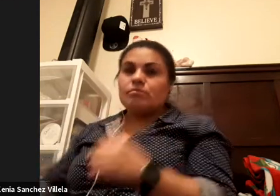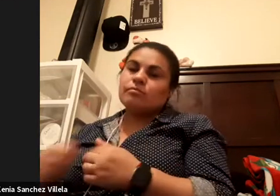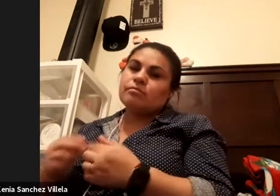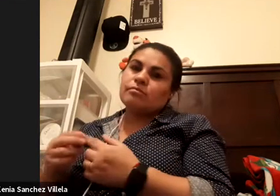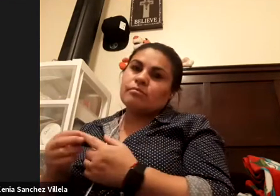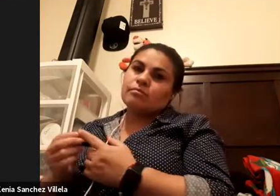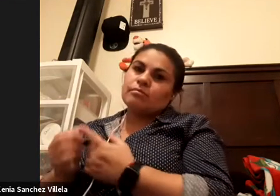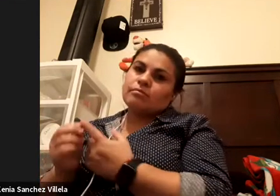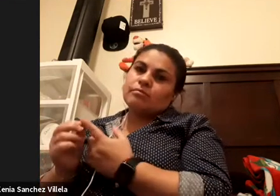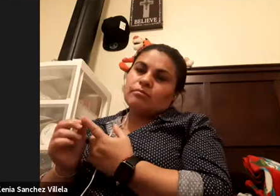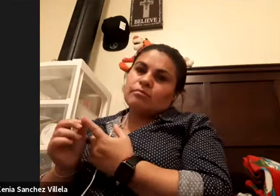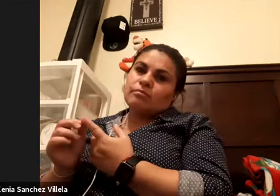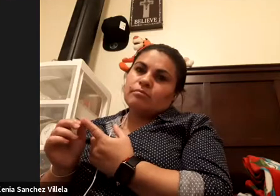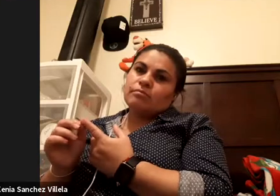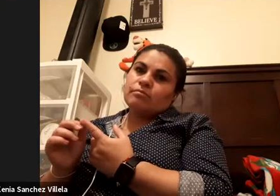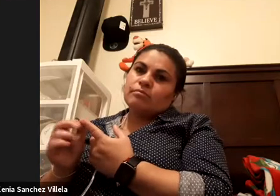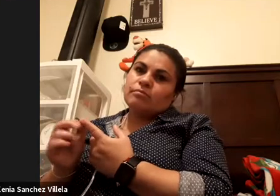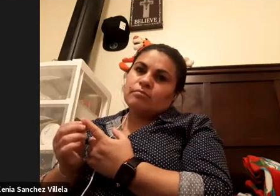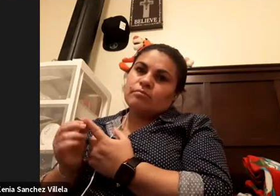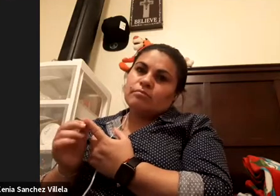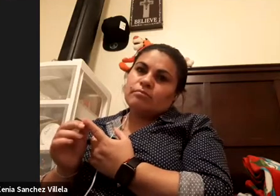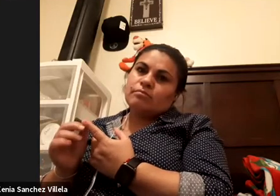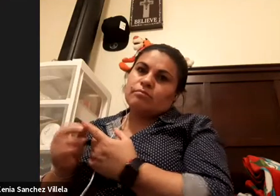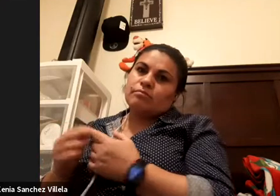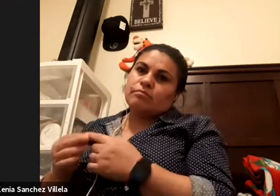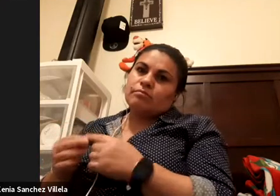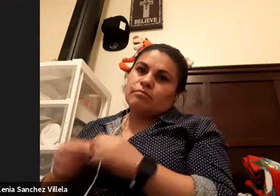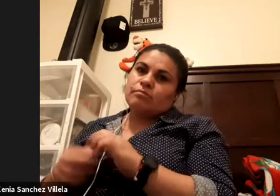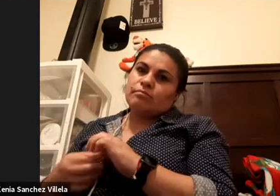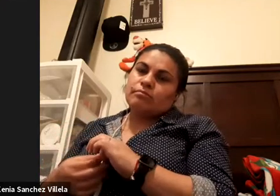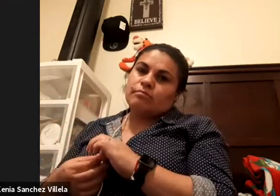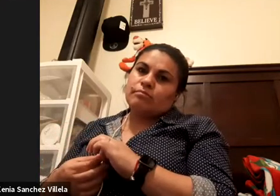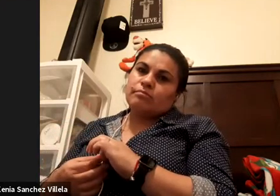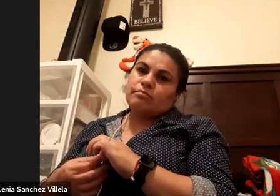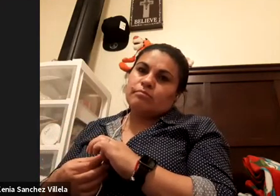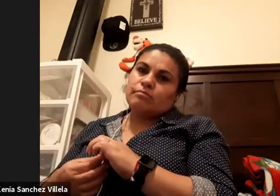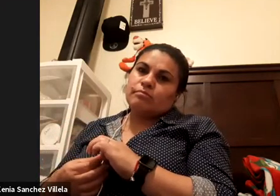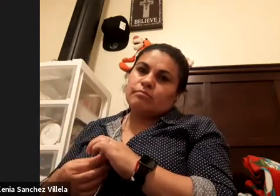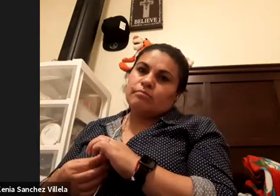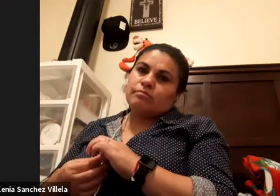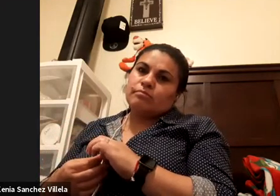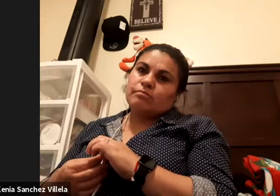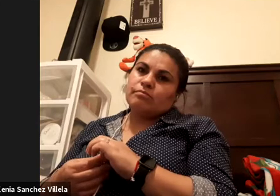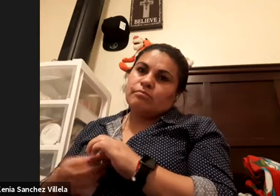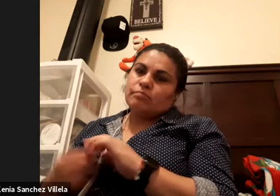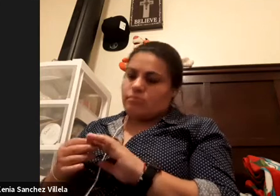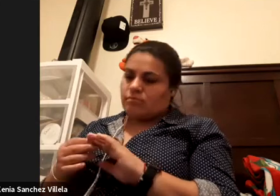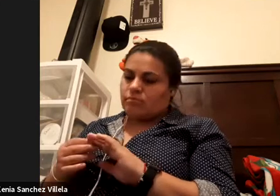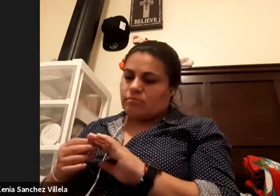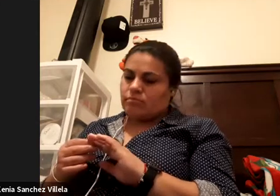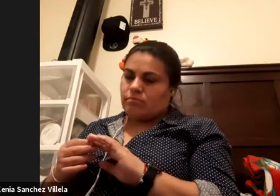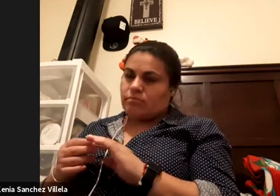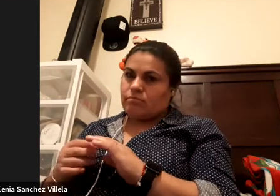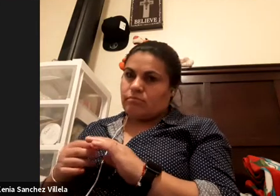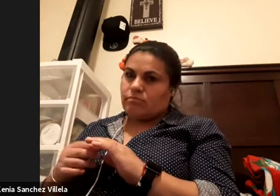Y sí, porque yo he hablado con papás y ellos piensan que el lenguaje de señas, yo pienso que el lenguaje